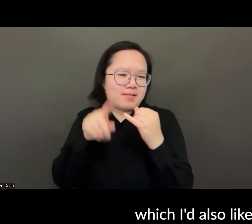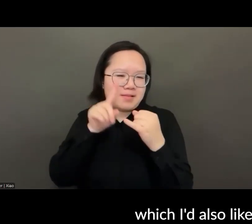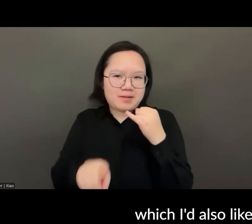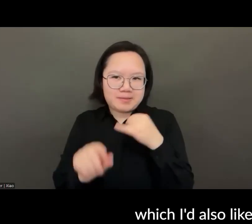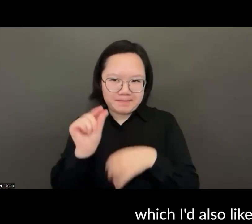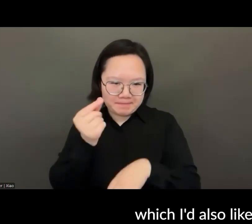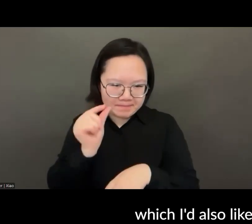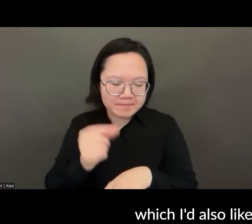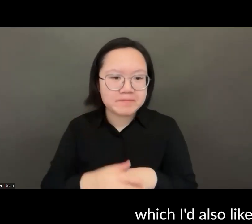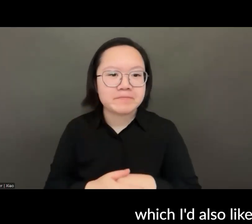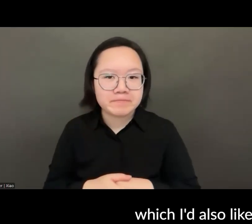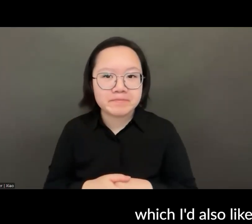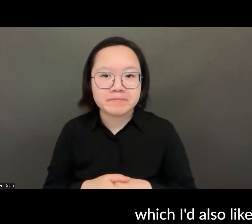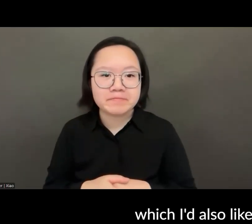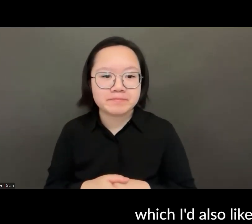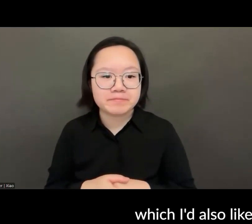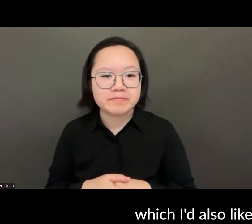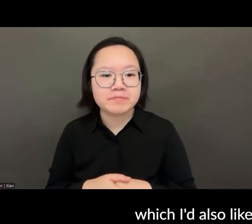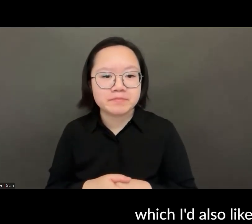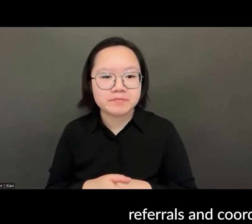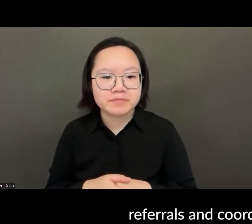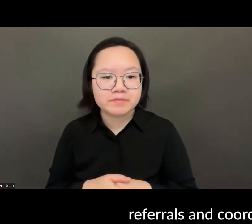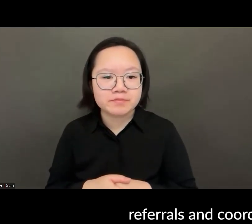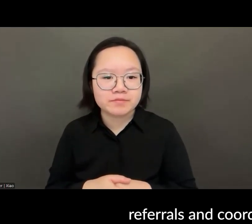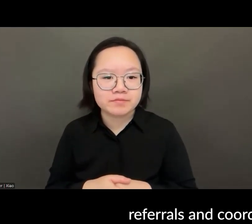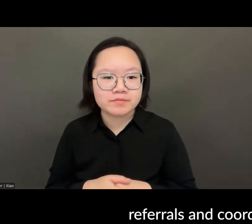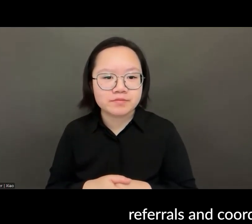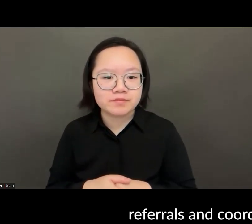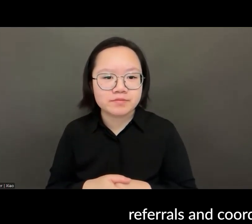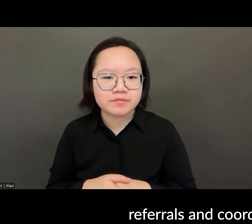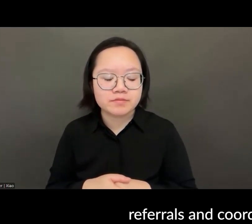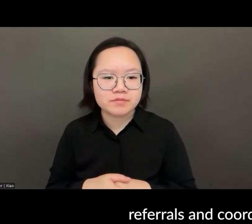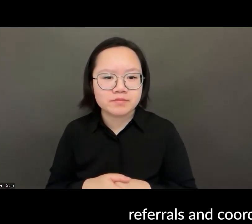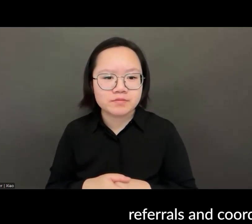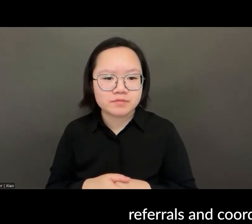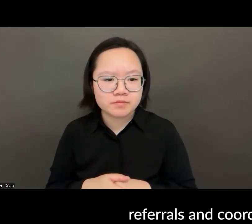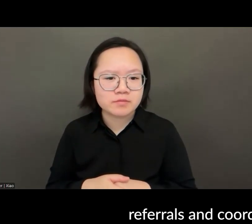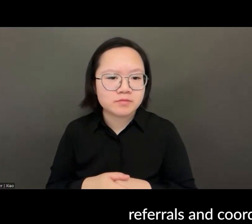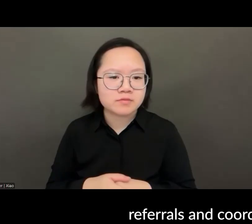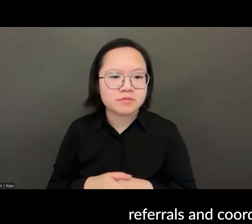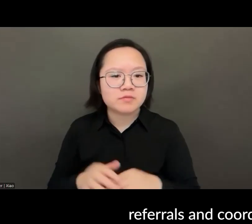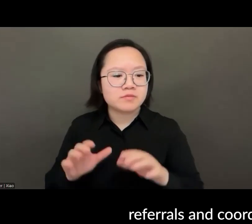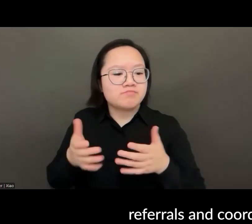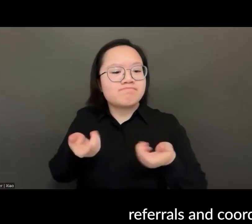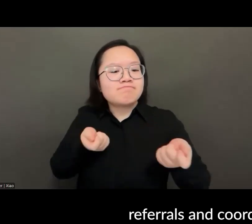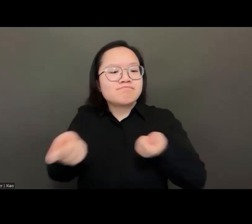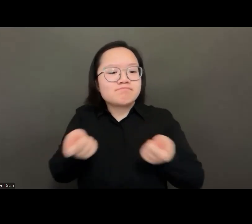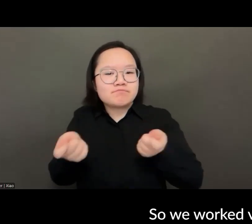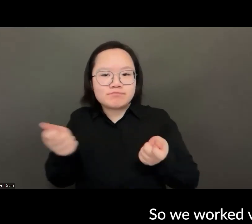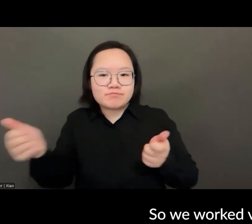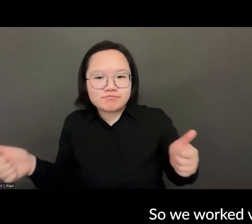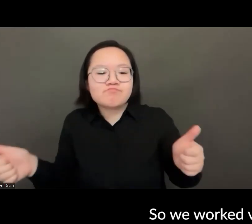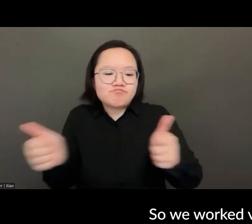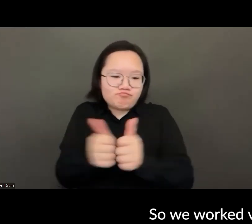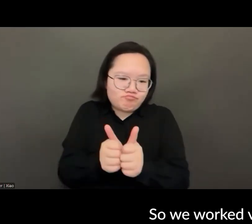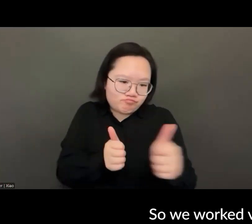I also to mention is around, referrals and coordination systems within the government.